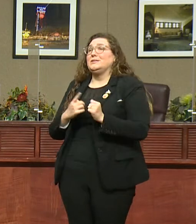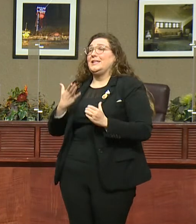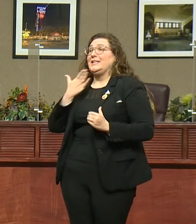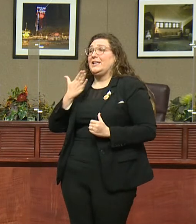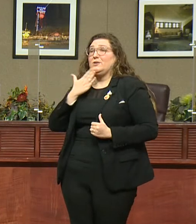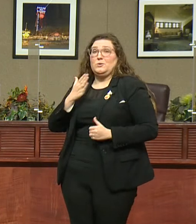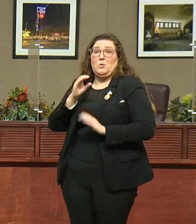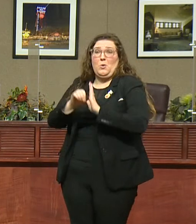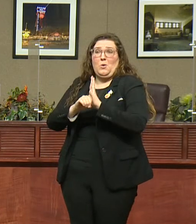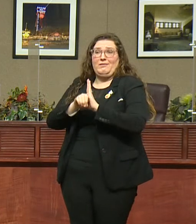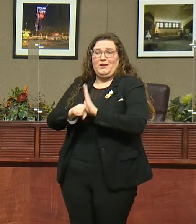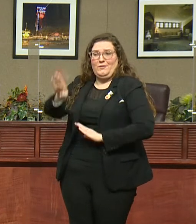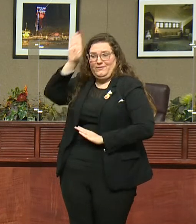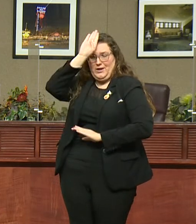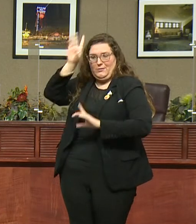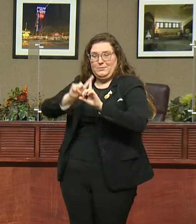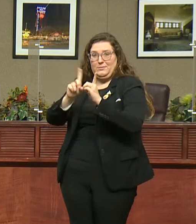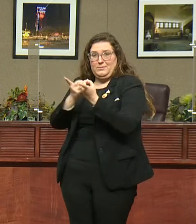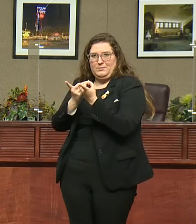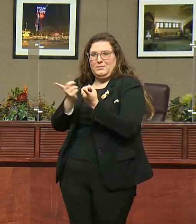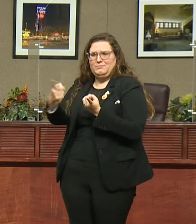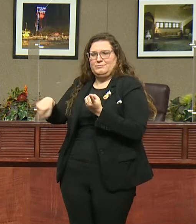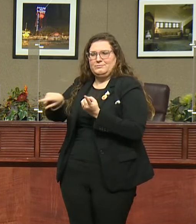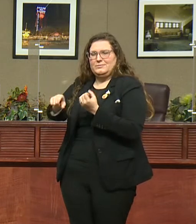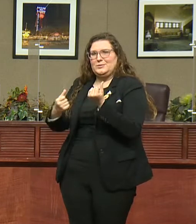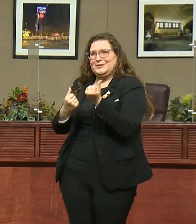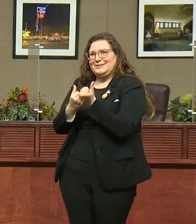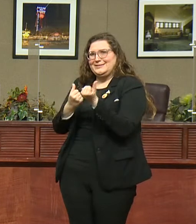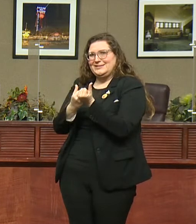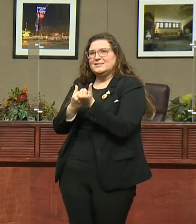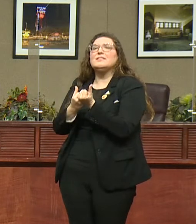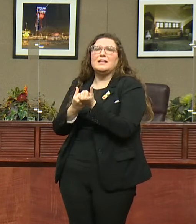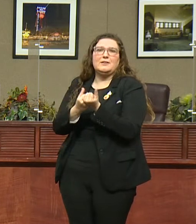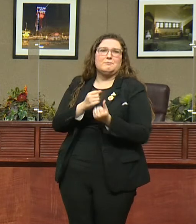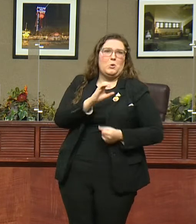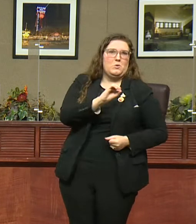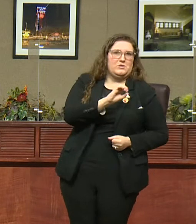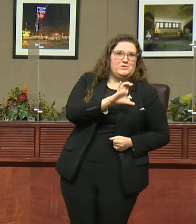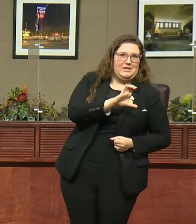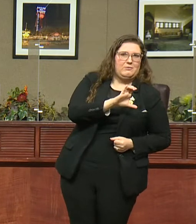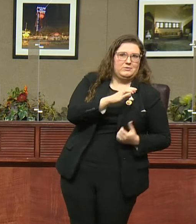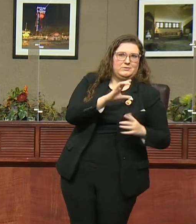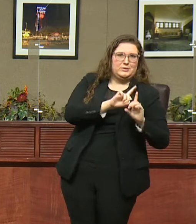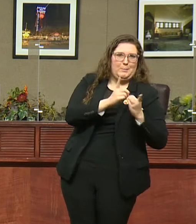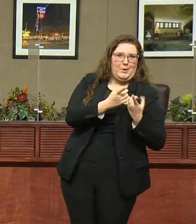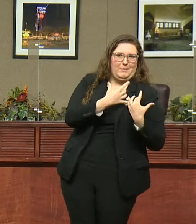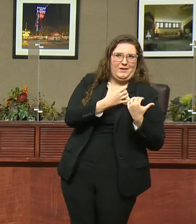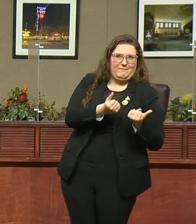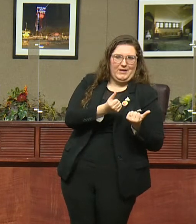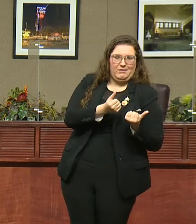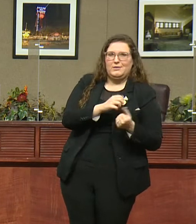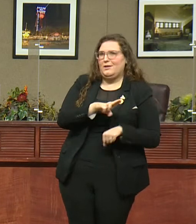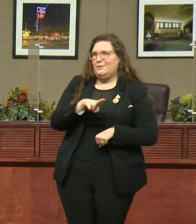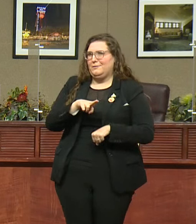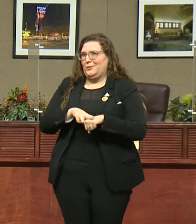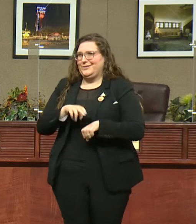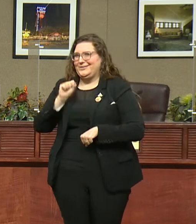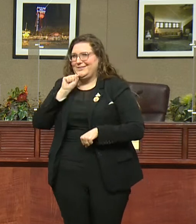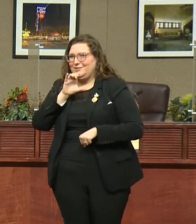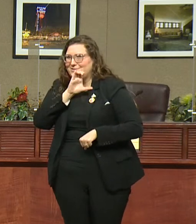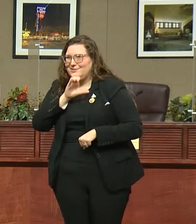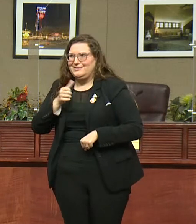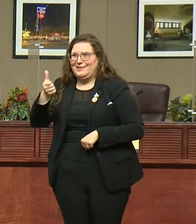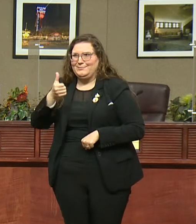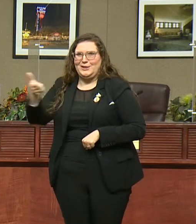who are assisting Orange County and the Department of Health with the vaccines, especially the seniors who are unable to travel and